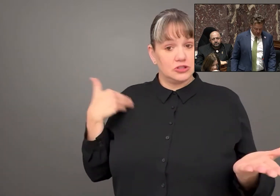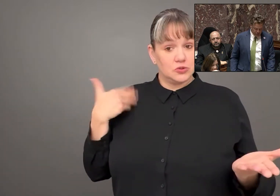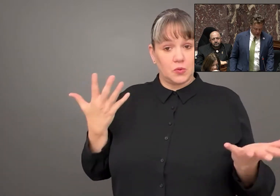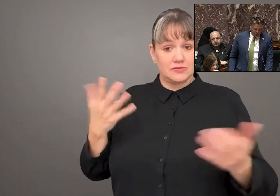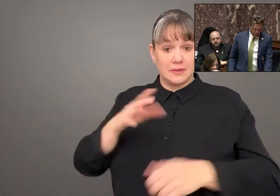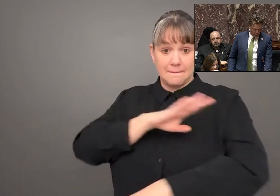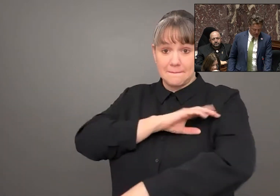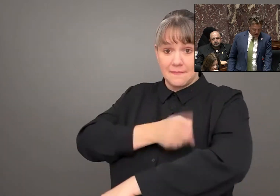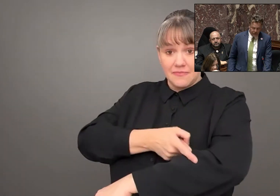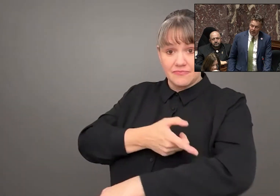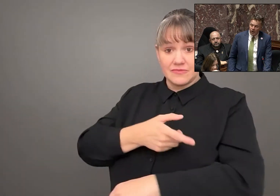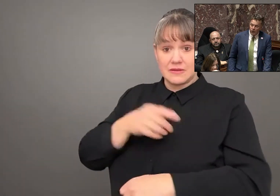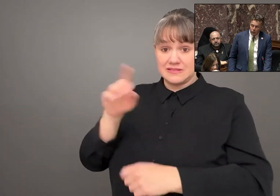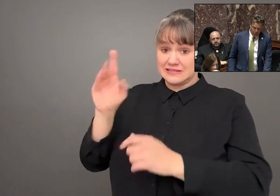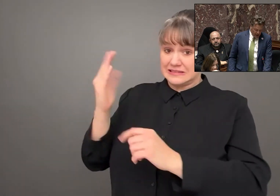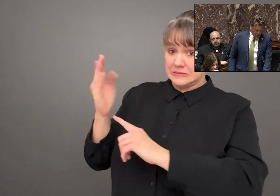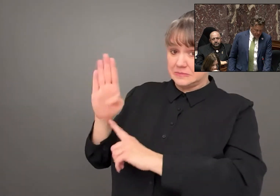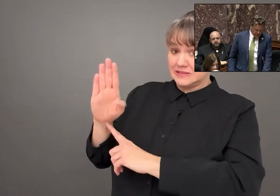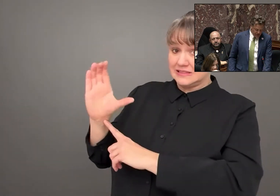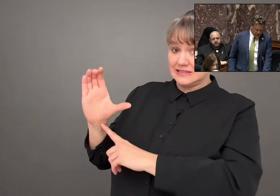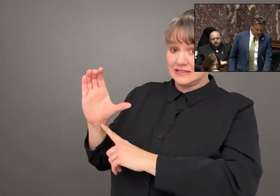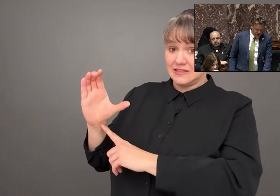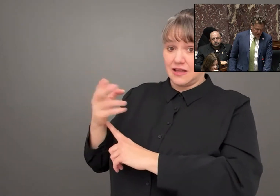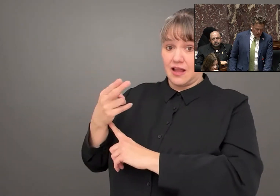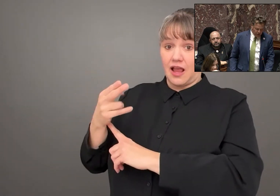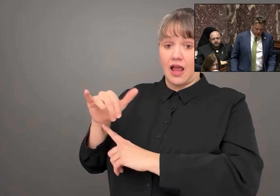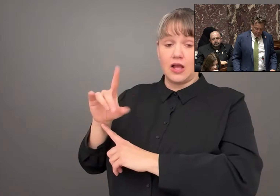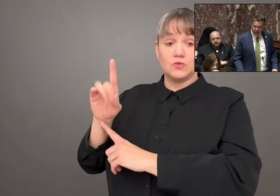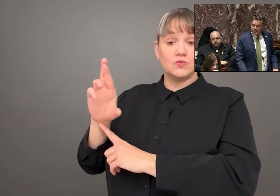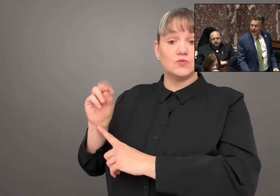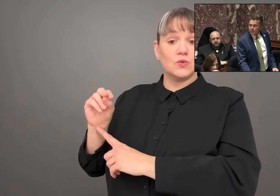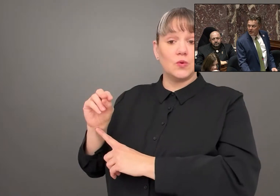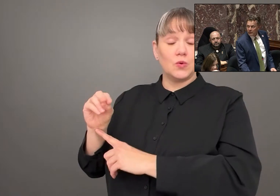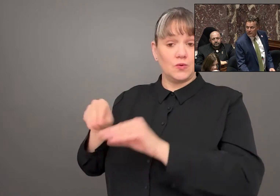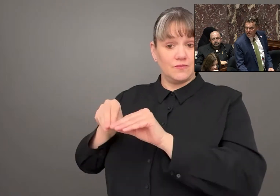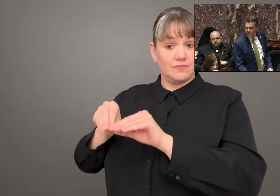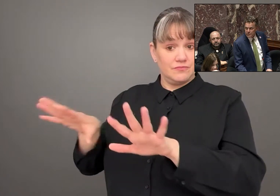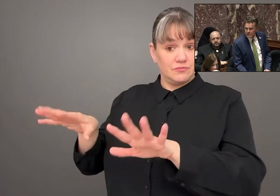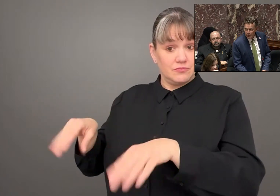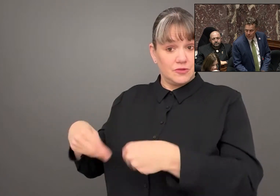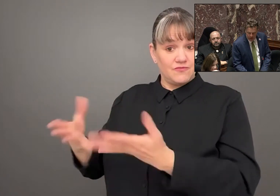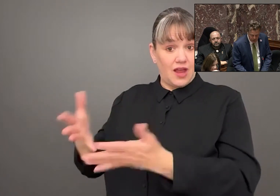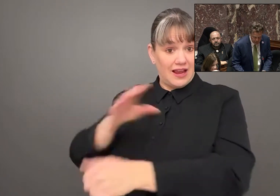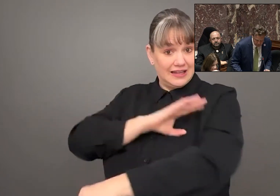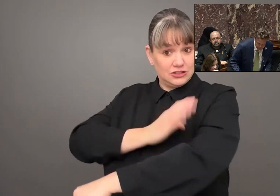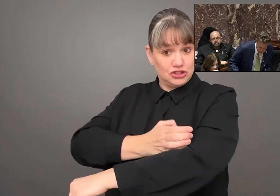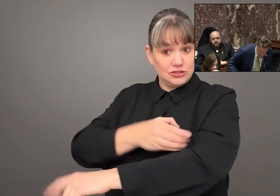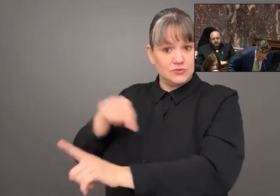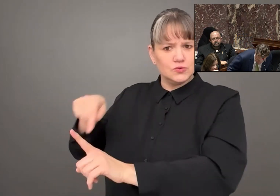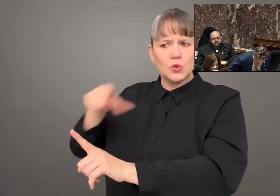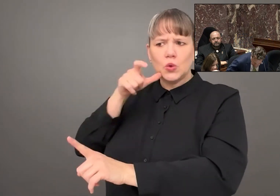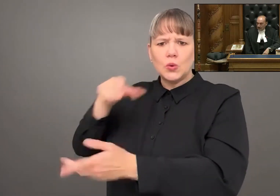to industrial export projects. Who will pay for these connections, and how will it impact taxpayers and electricity ratepayers?